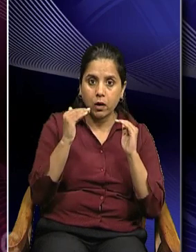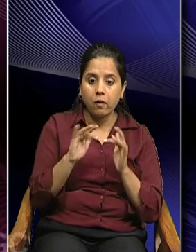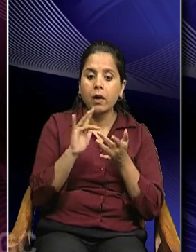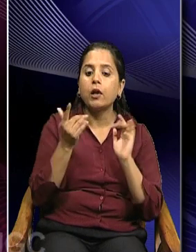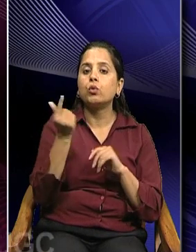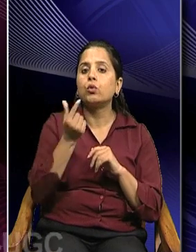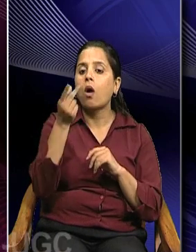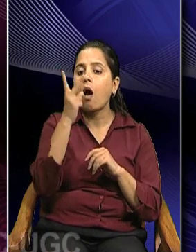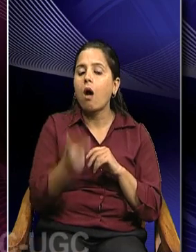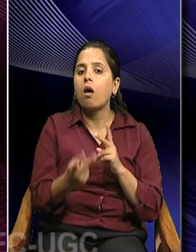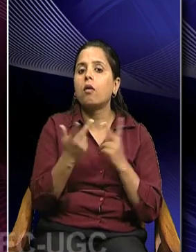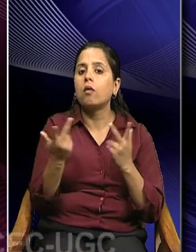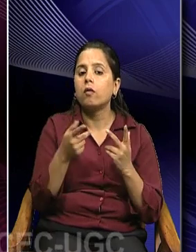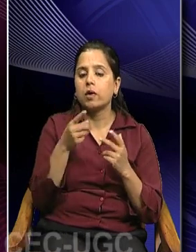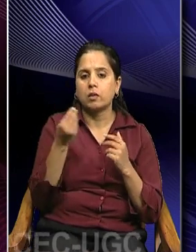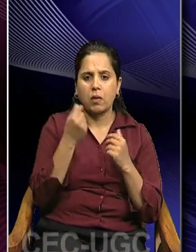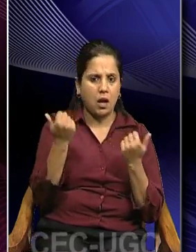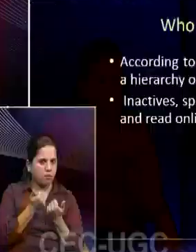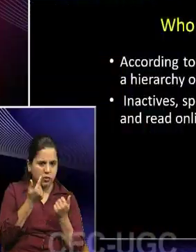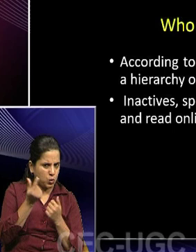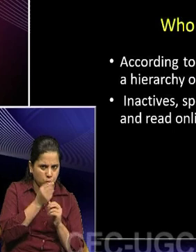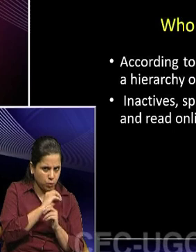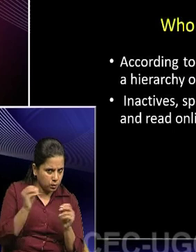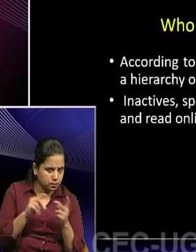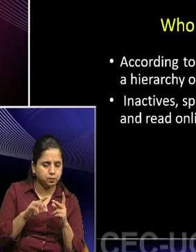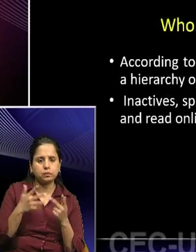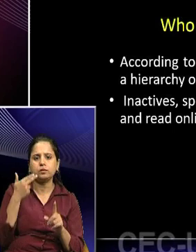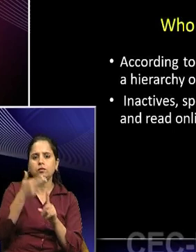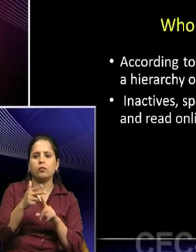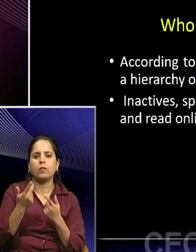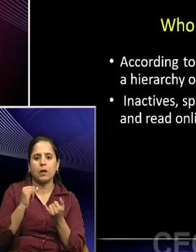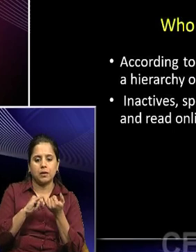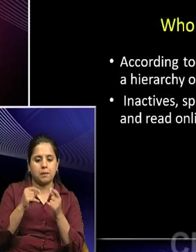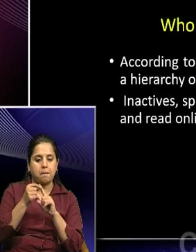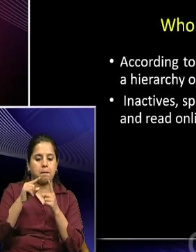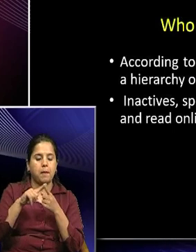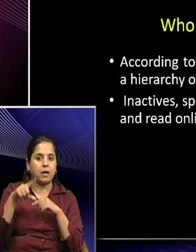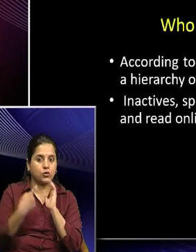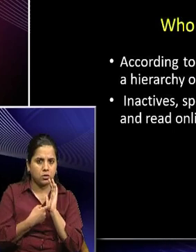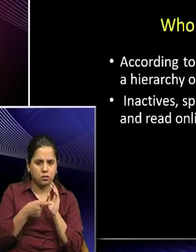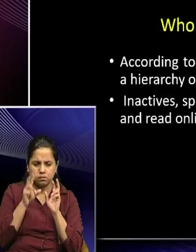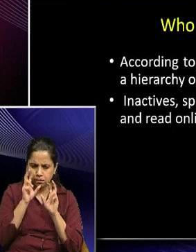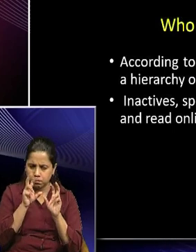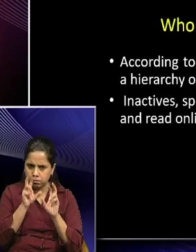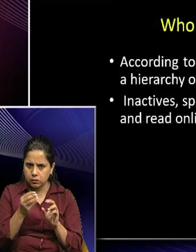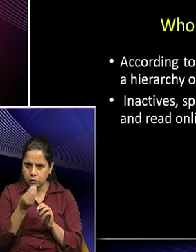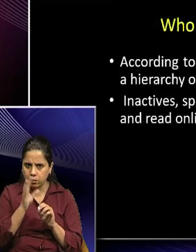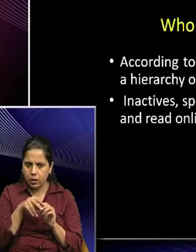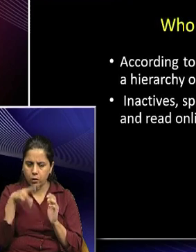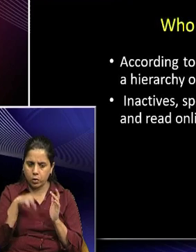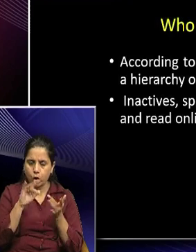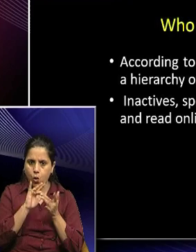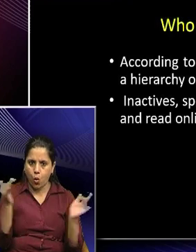users, which includes inactives, or you can call them spectators, people who watch and read